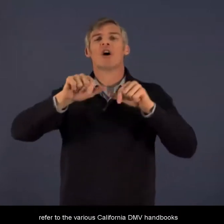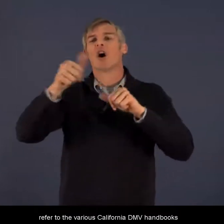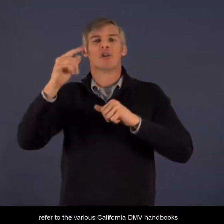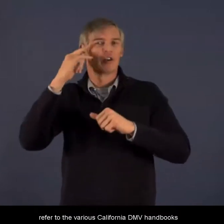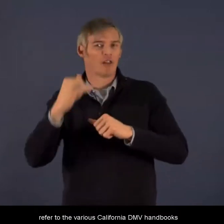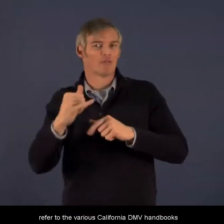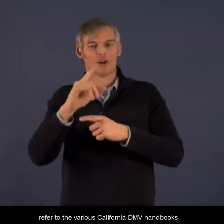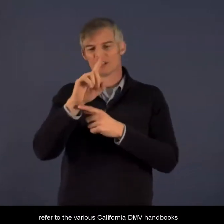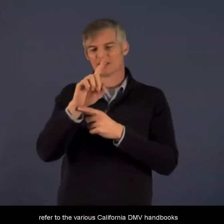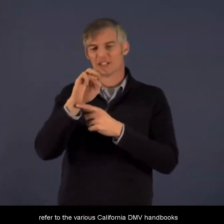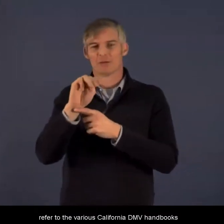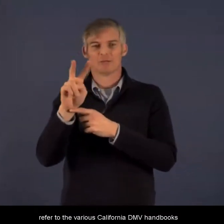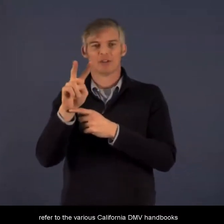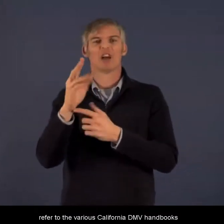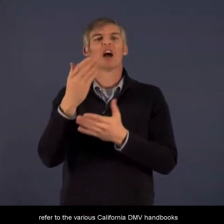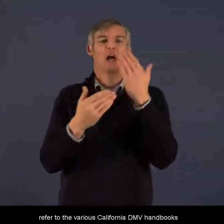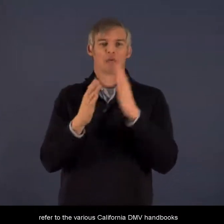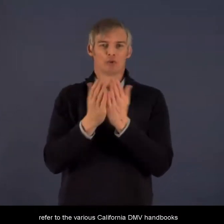various California DMV handbooks,